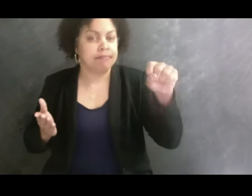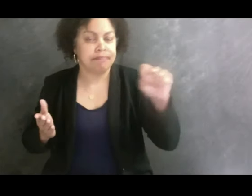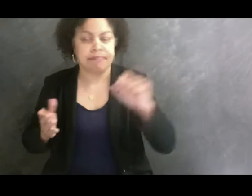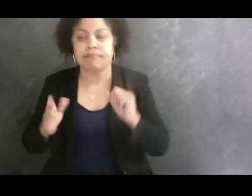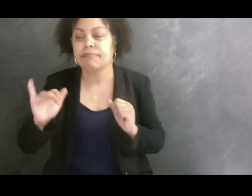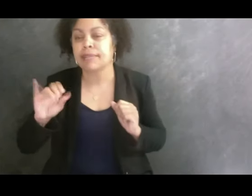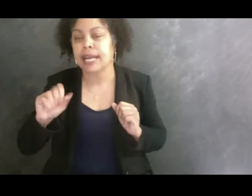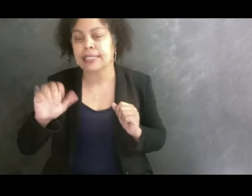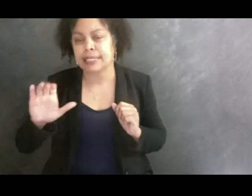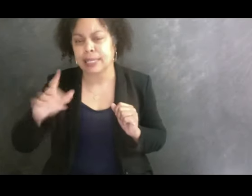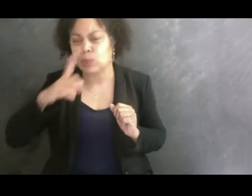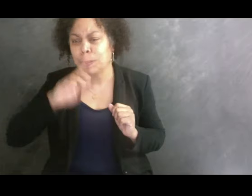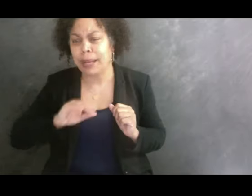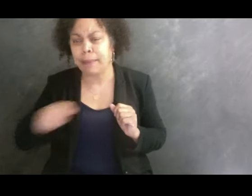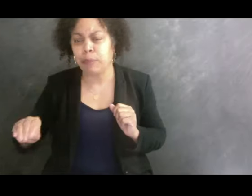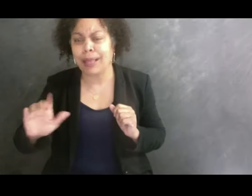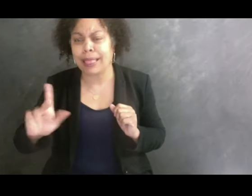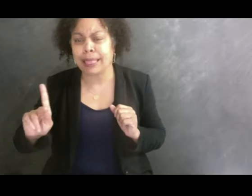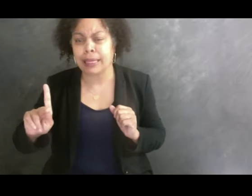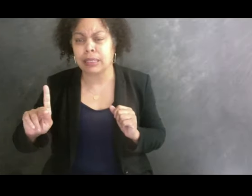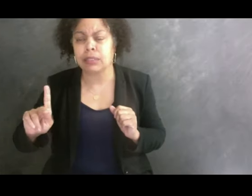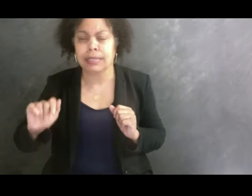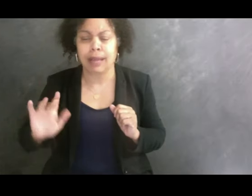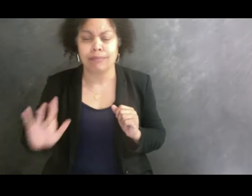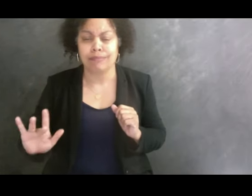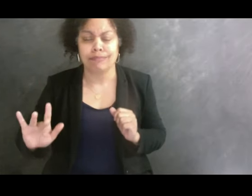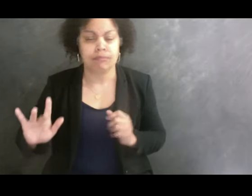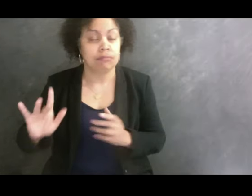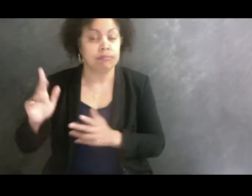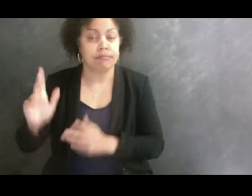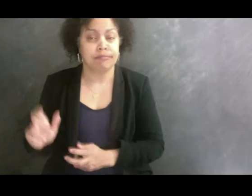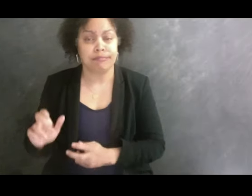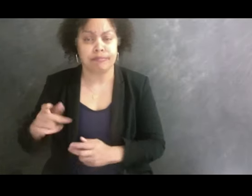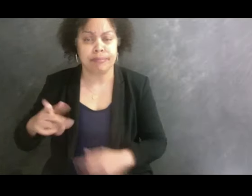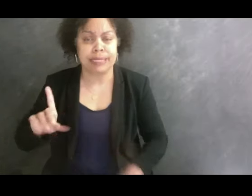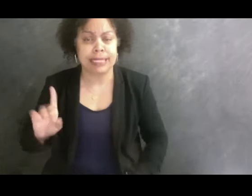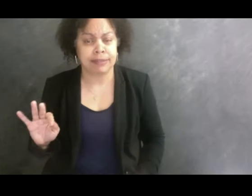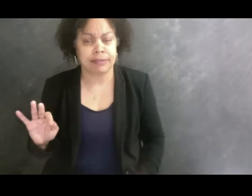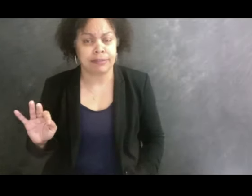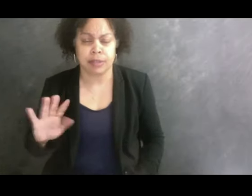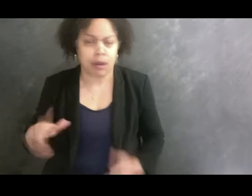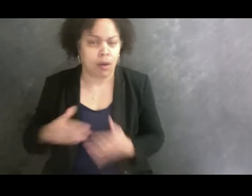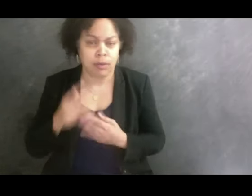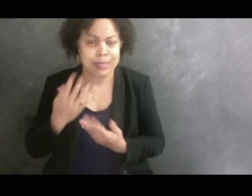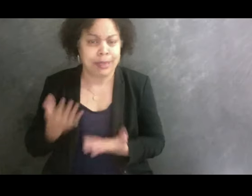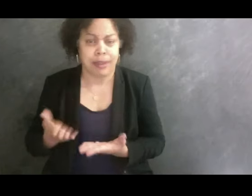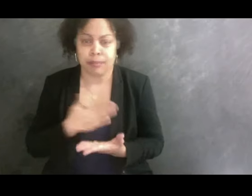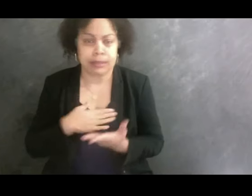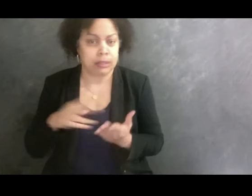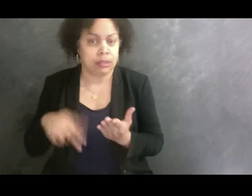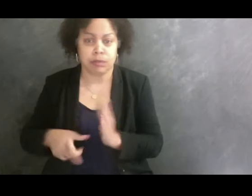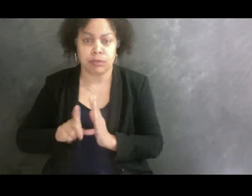to drop the link again. It's downloadable as a PDF. And very comprehensive, so please do take a look at it.